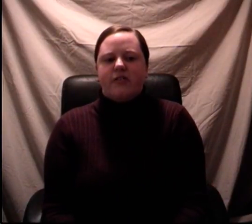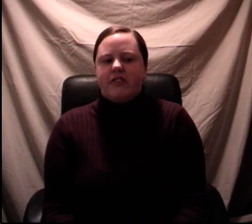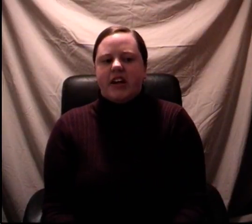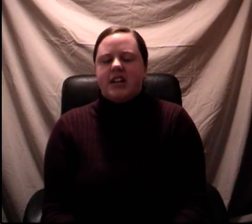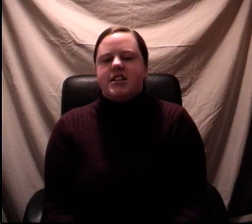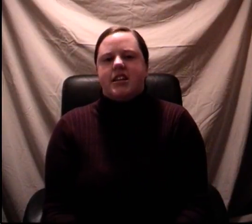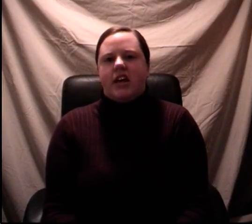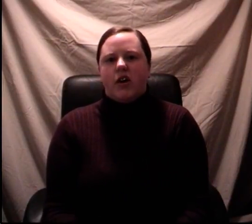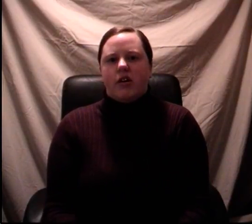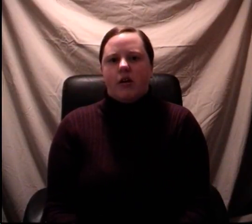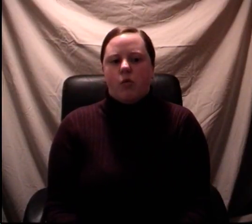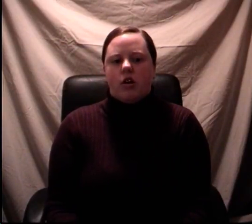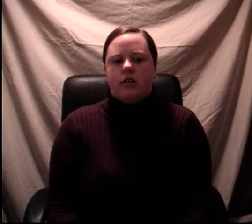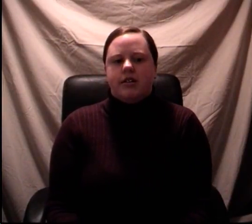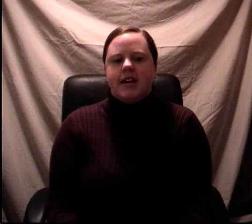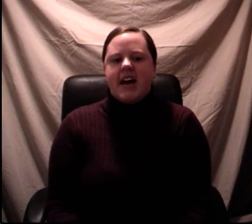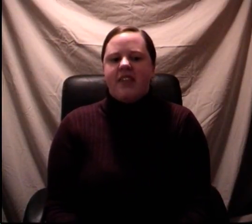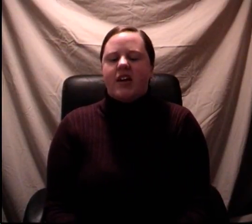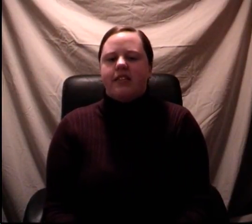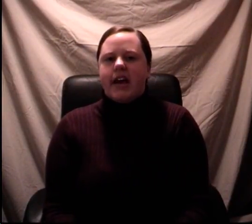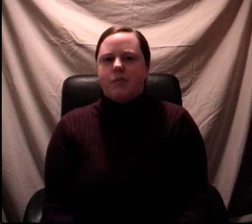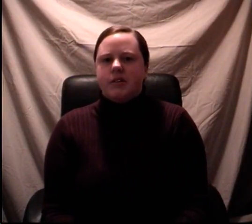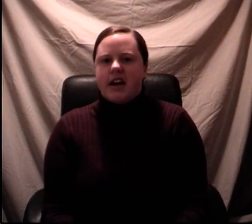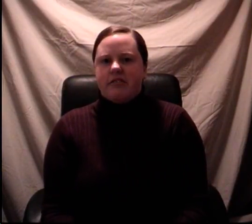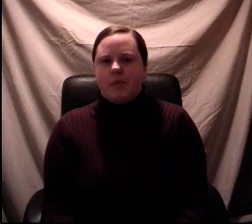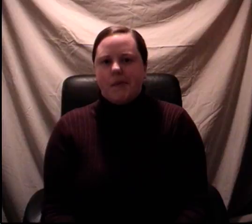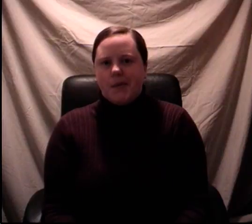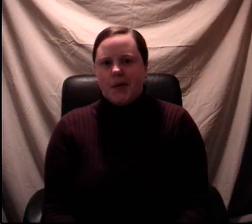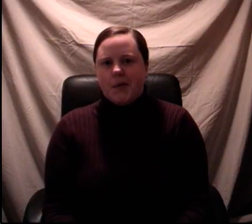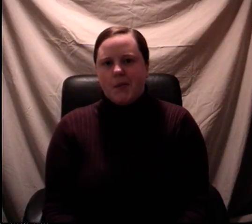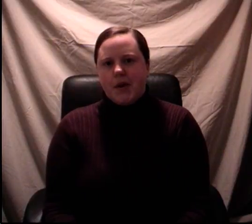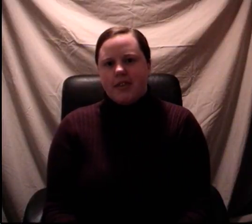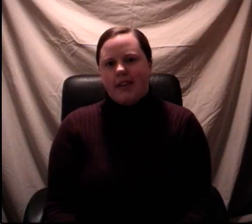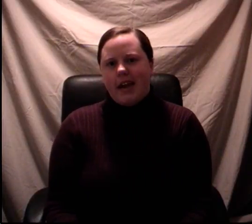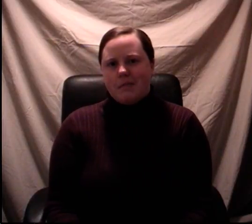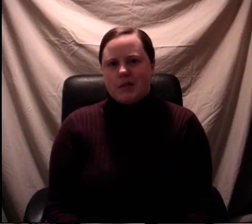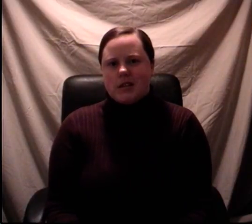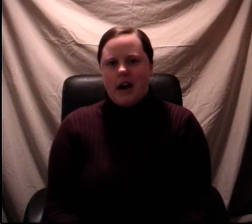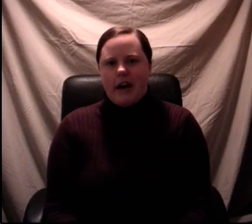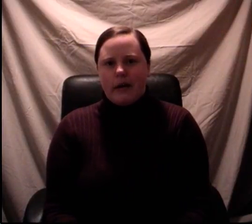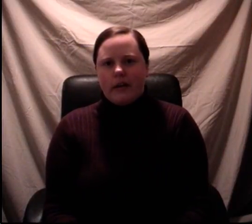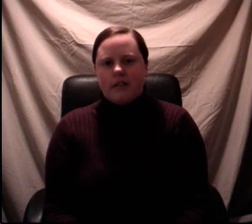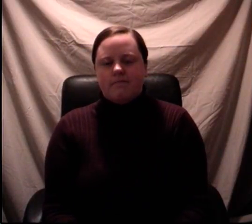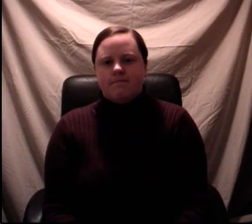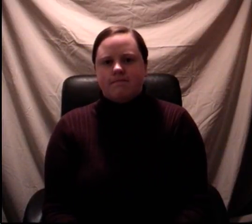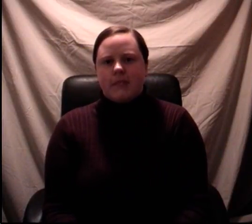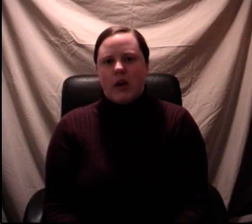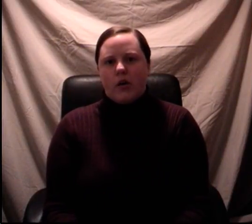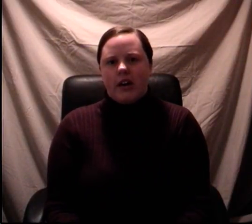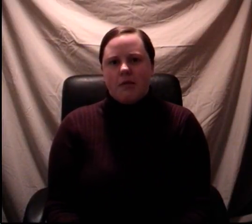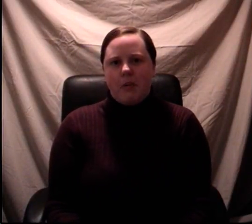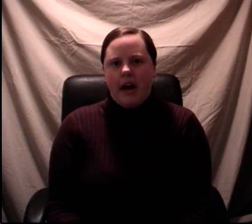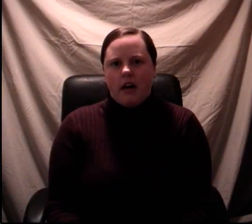don't fit into the hearing world, and they label deaf people with names like hearing